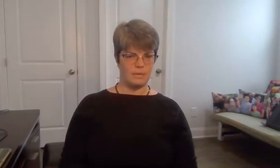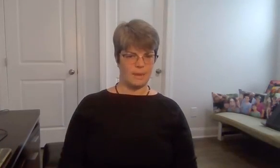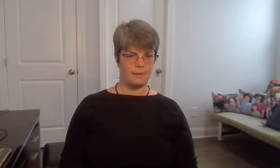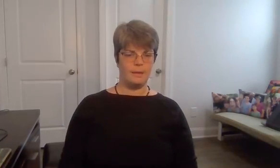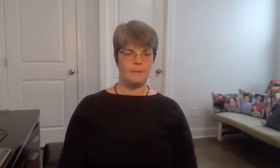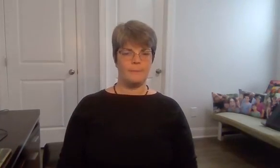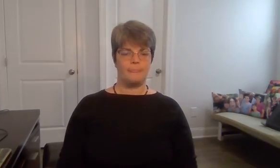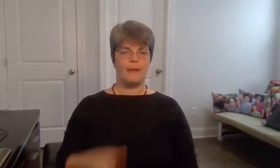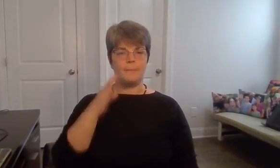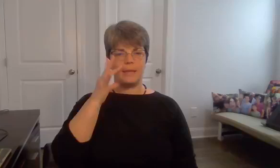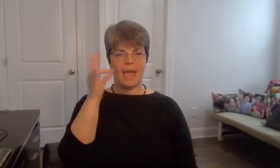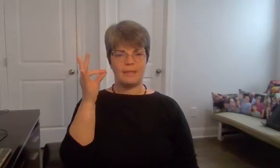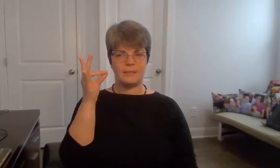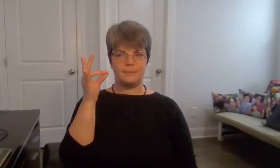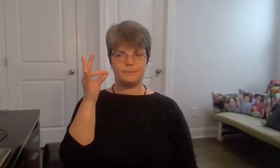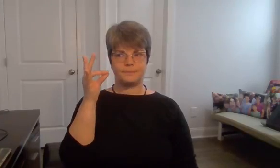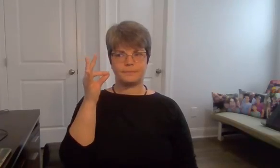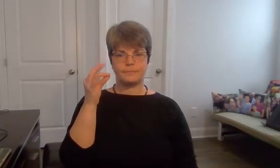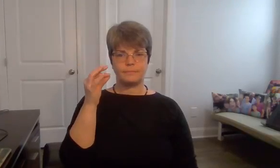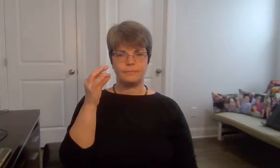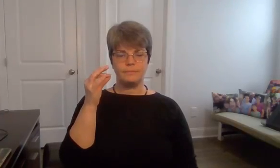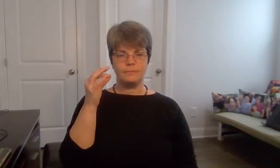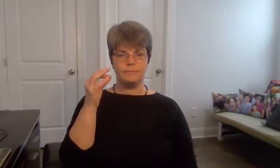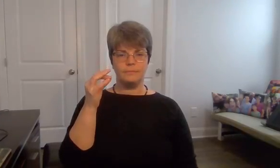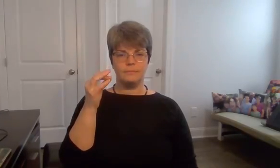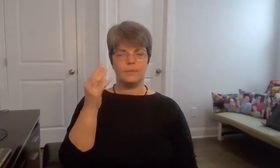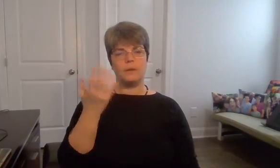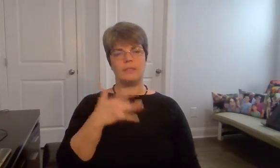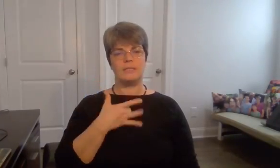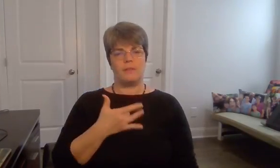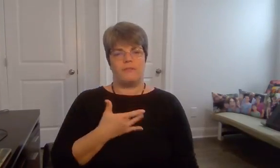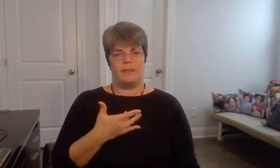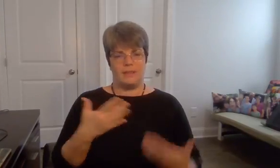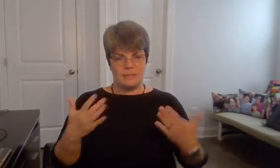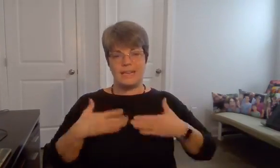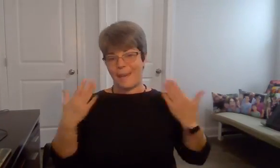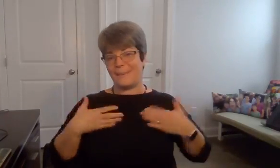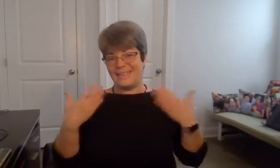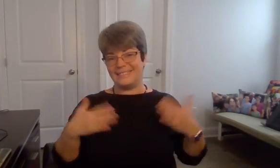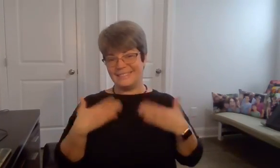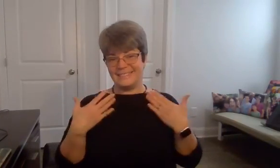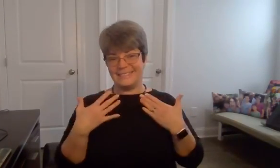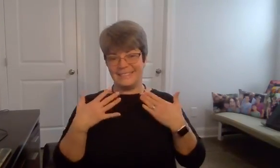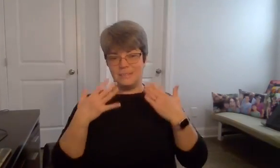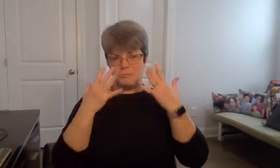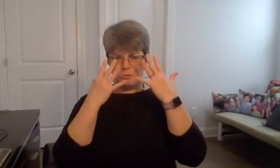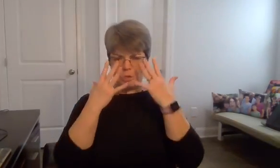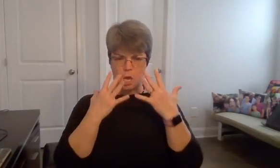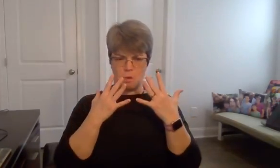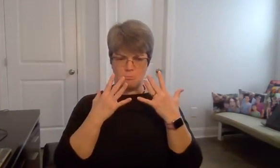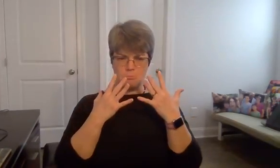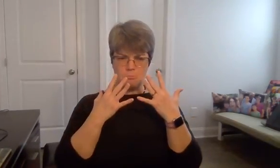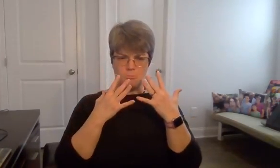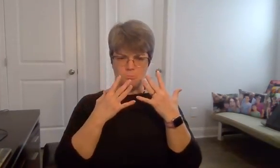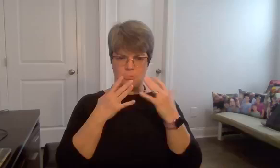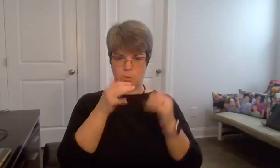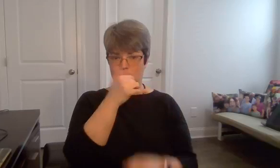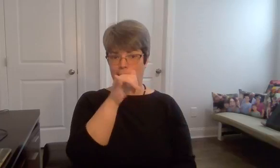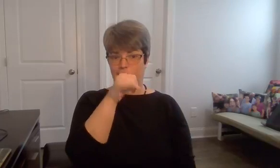tap, cat, and then some of their feelings like happy, sad, or silly,